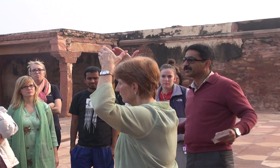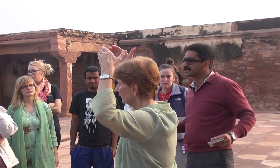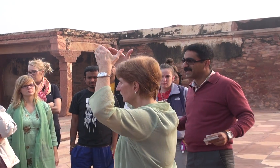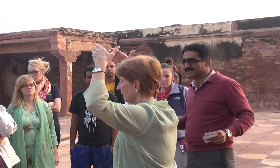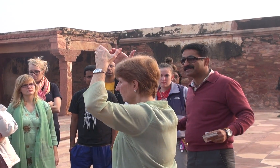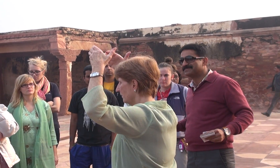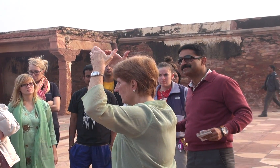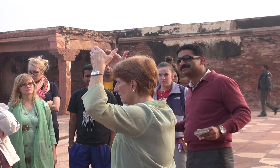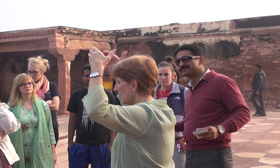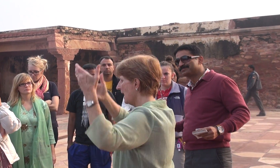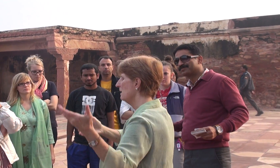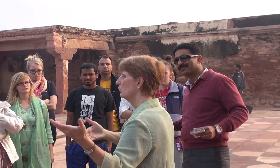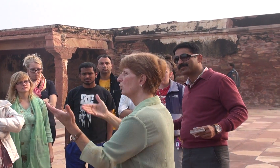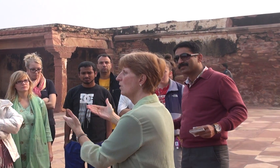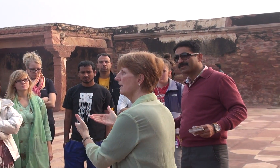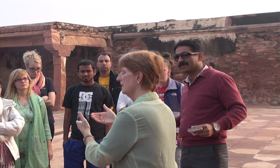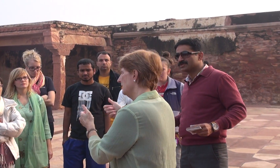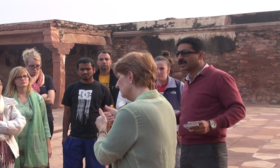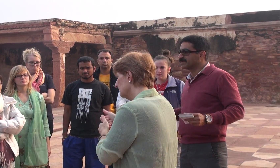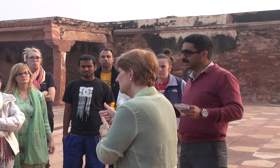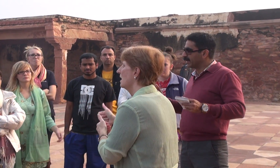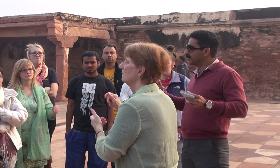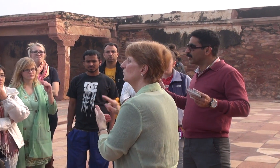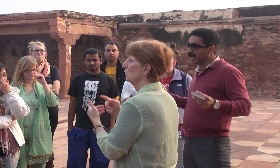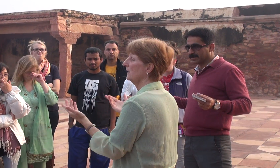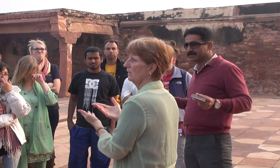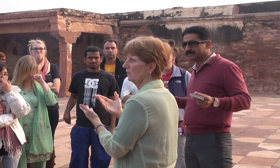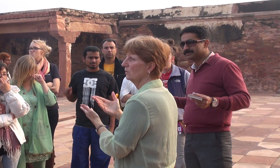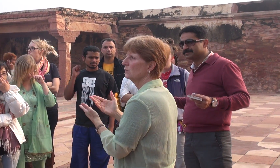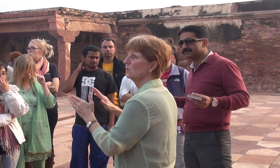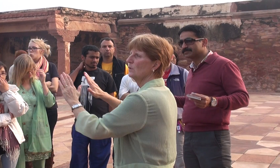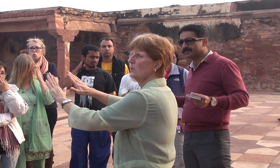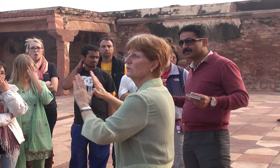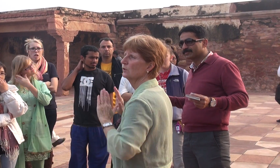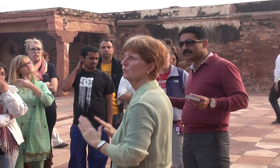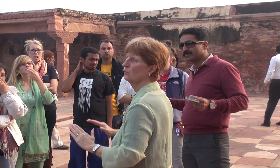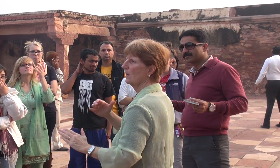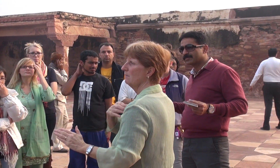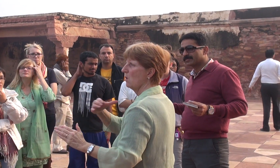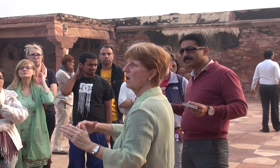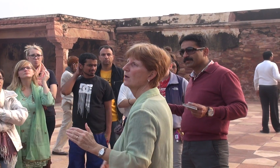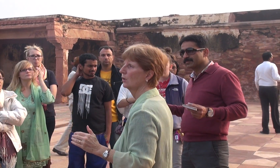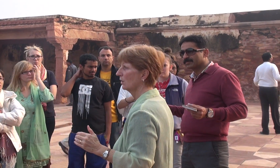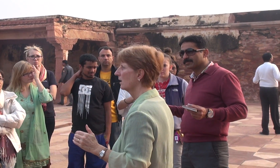and got it to sight. So he was a great monarch.